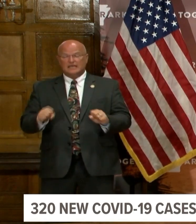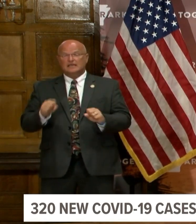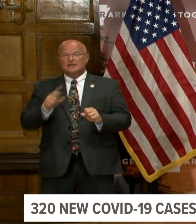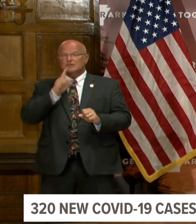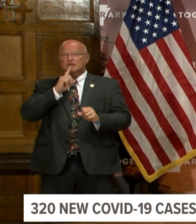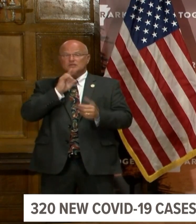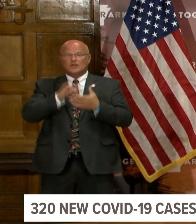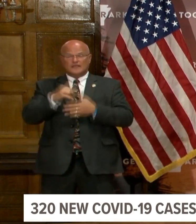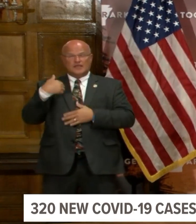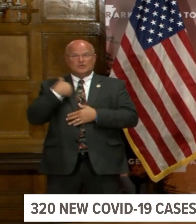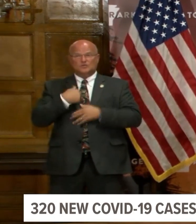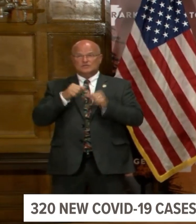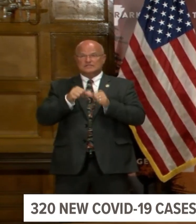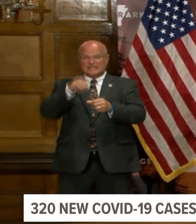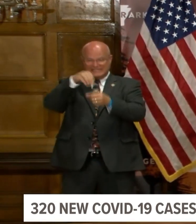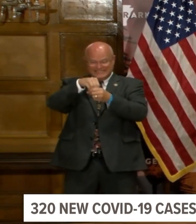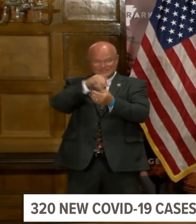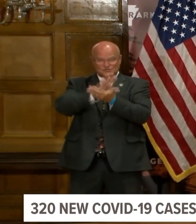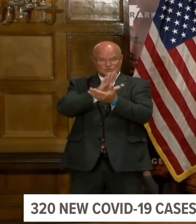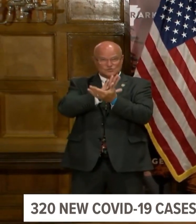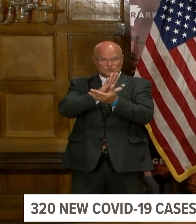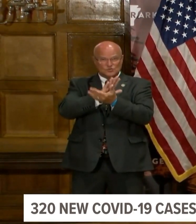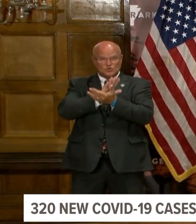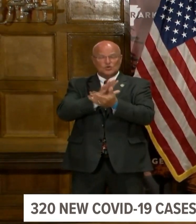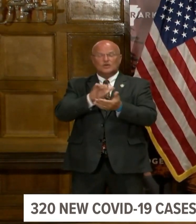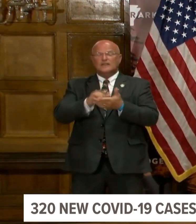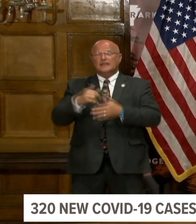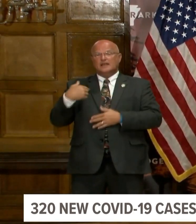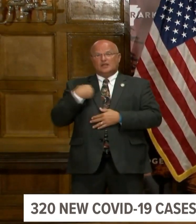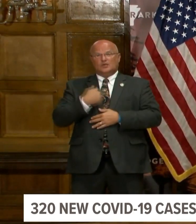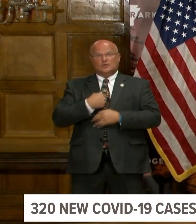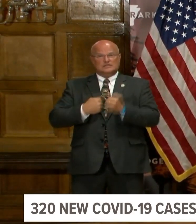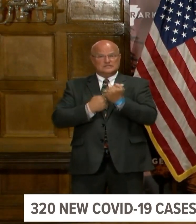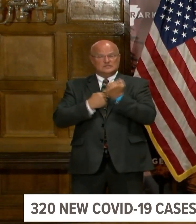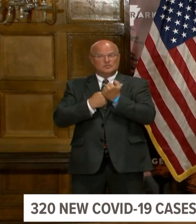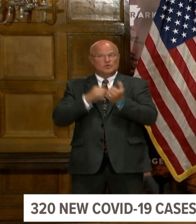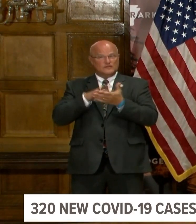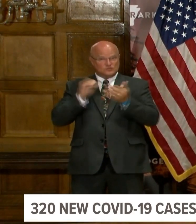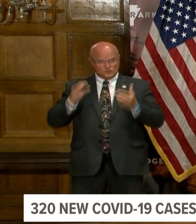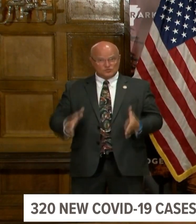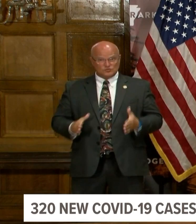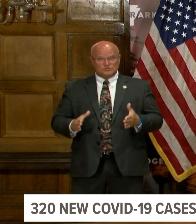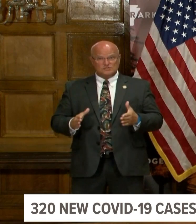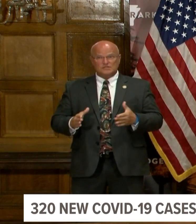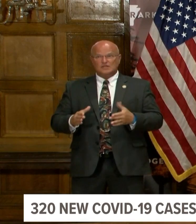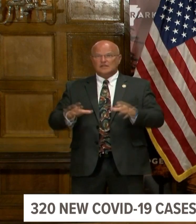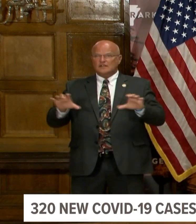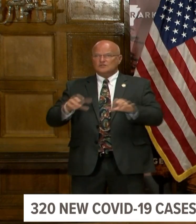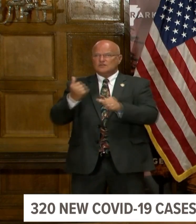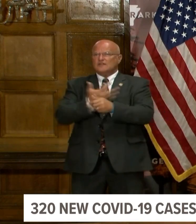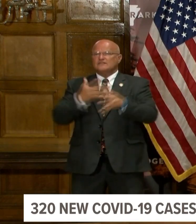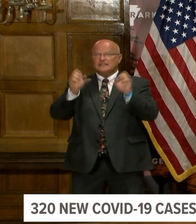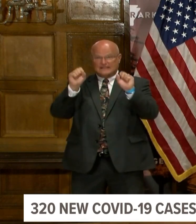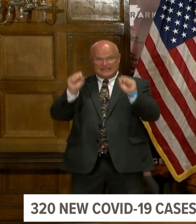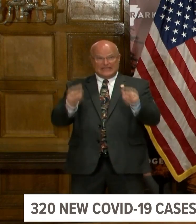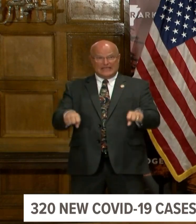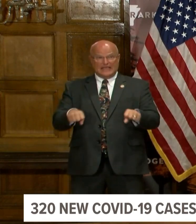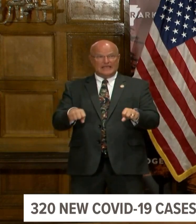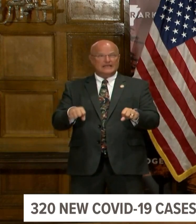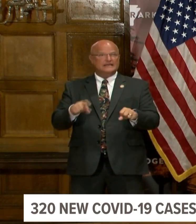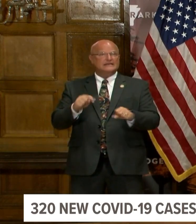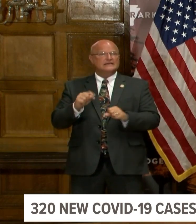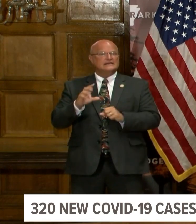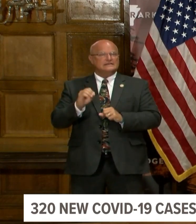to make sure we stay in school, that we support our students that are doing everything that they can